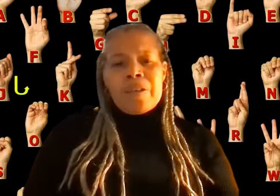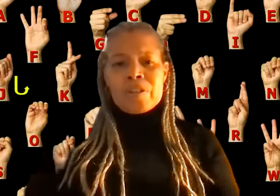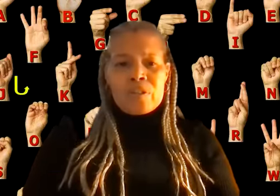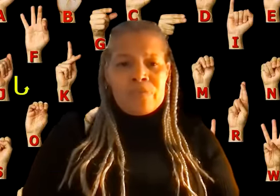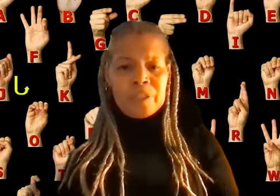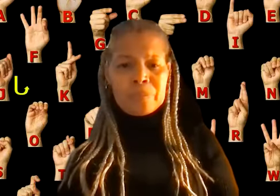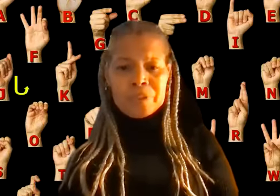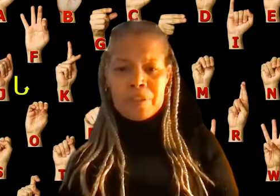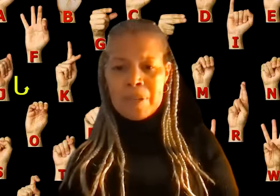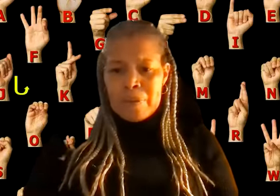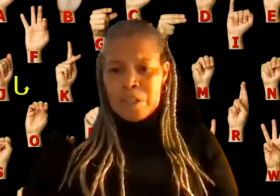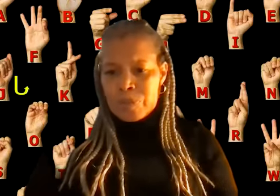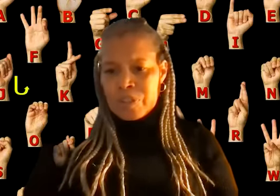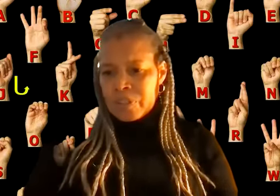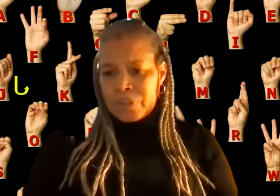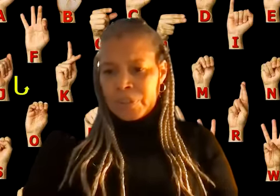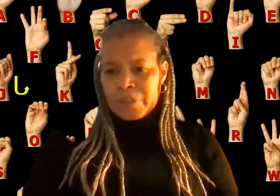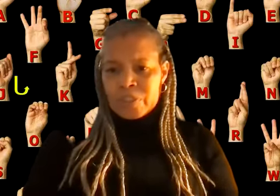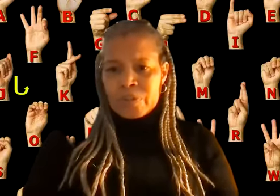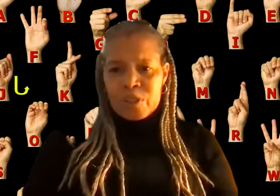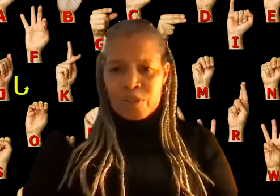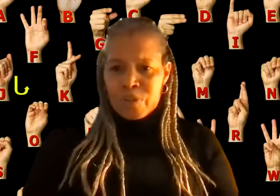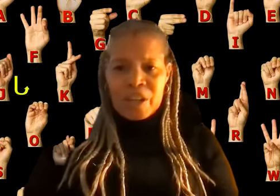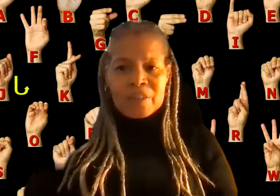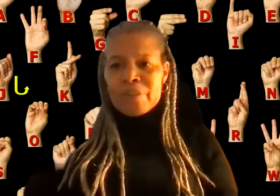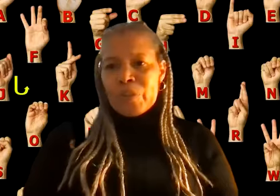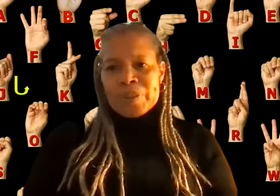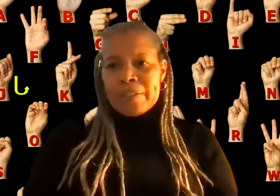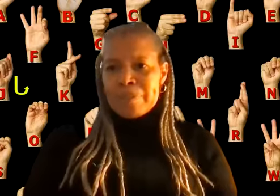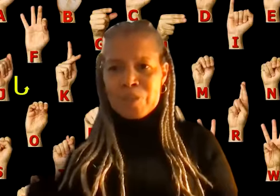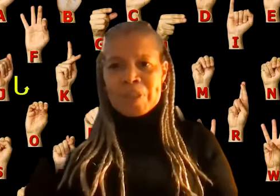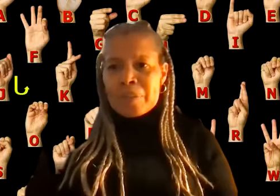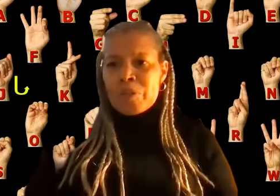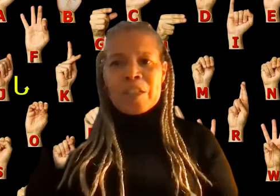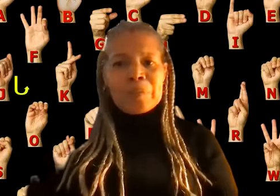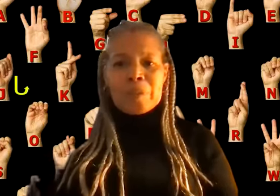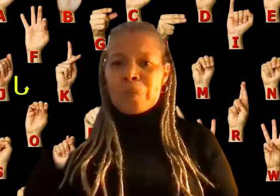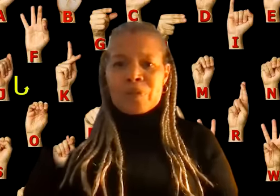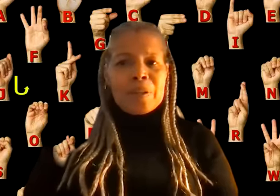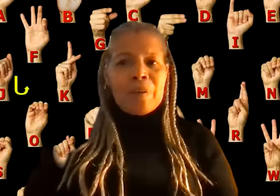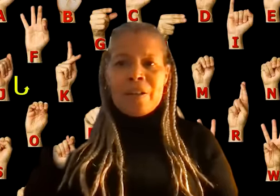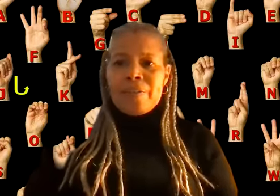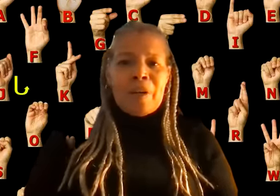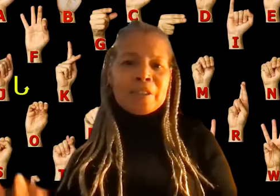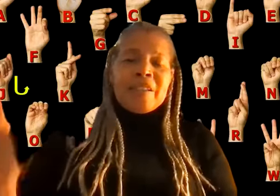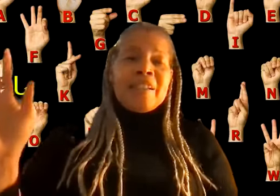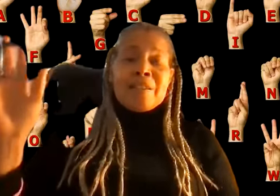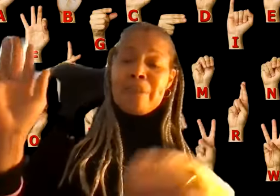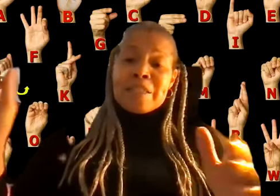married to a very brilliant man. My husband is a third grade school teacher, which I don't even know what that means because I mean, you've got to be in a person, in part, an amazing